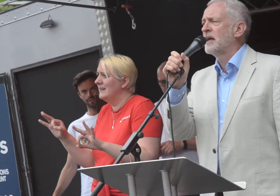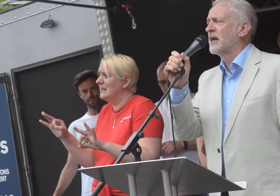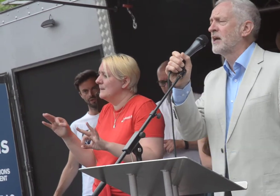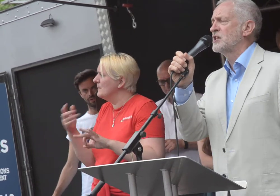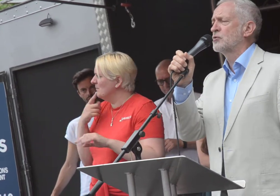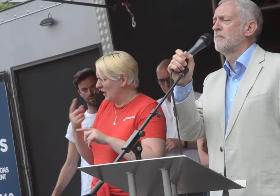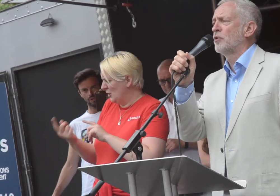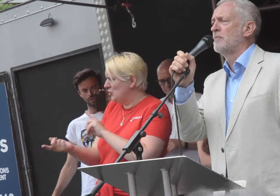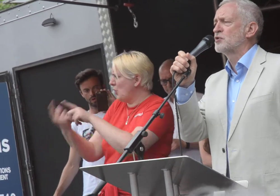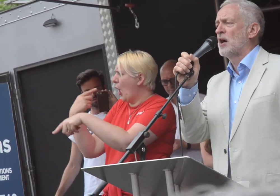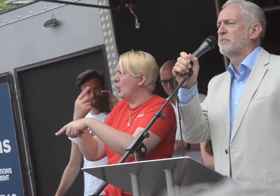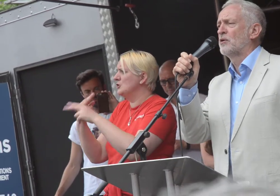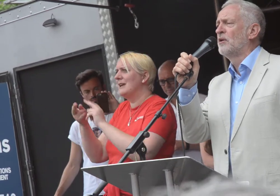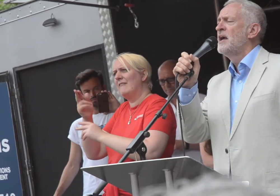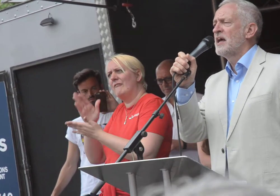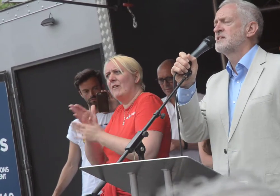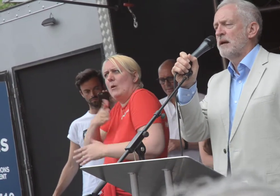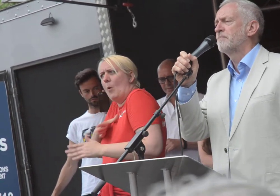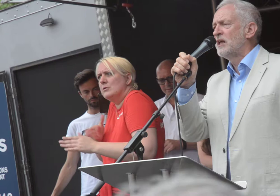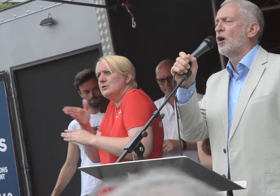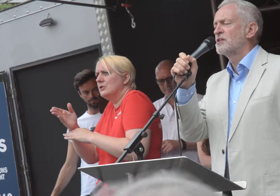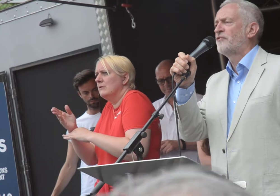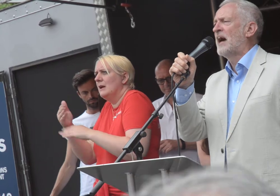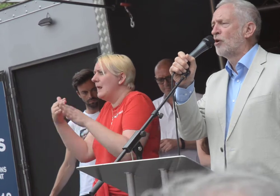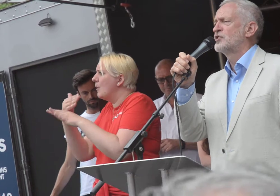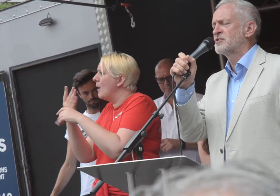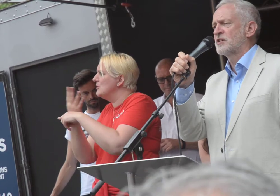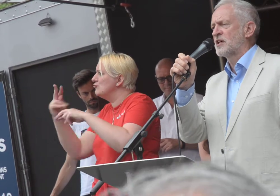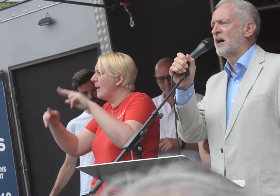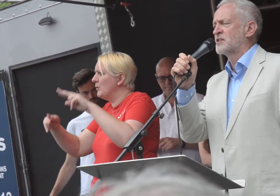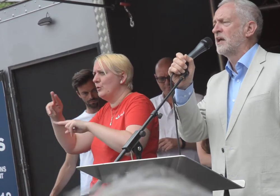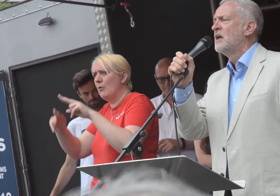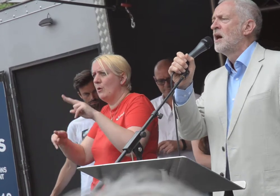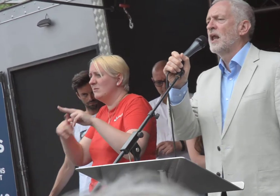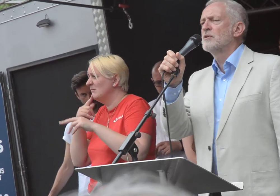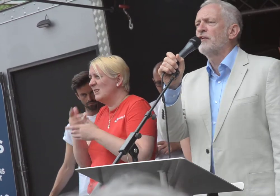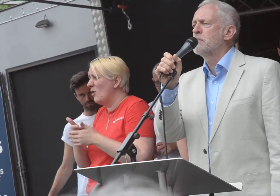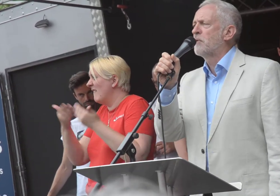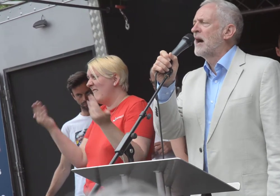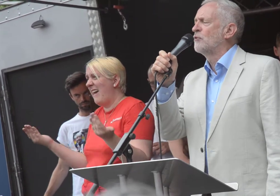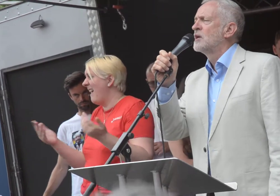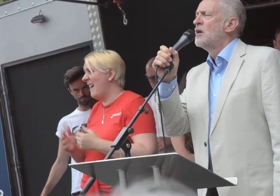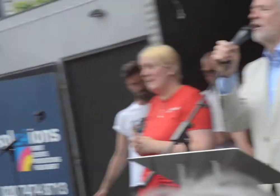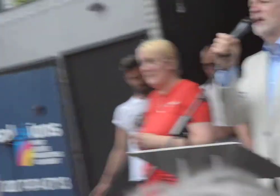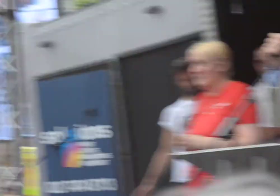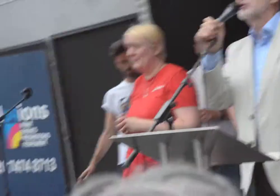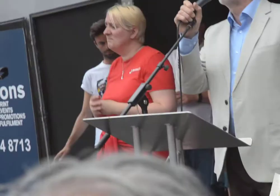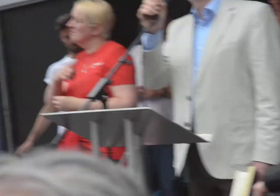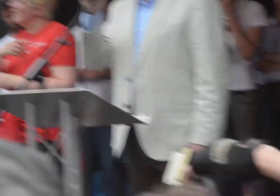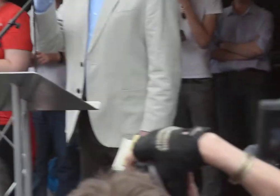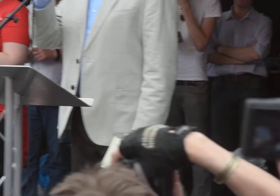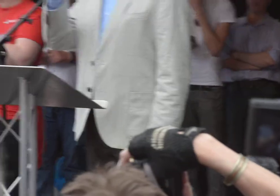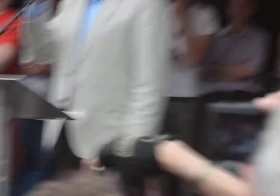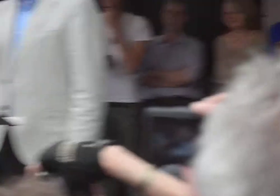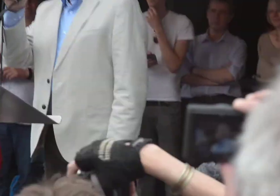to take their case to an employment tribunal, is simply not a fair or just society. And I was very proud of the announcement